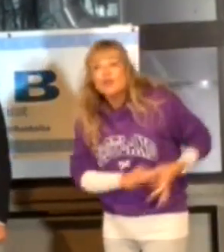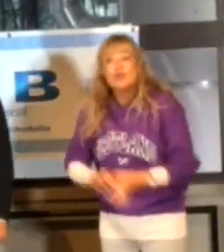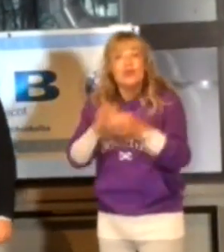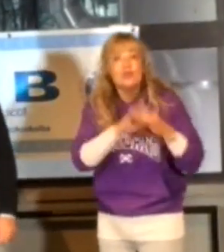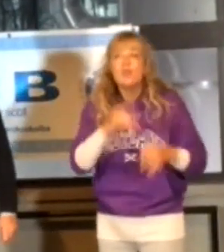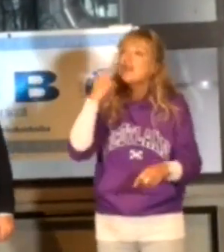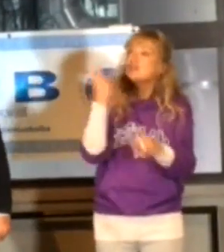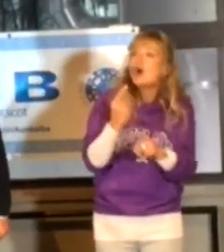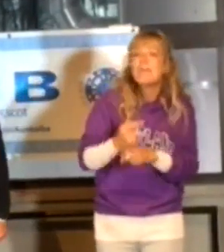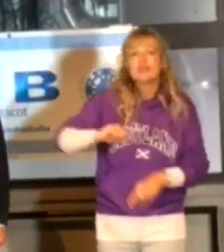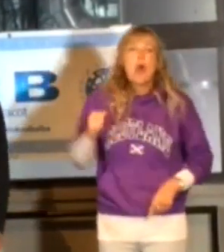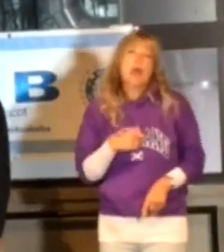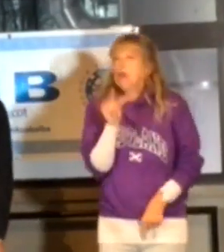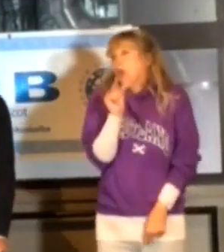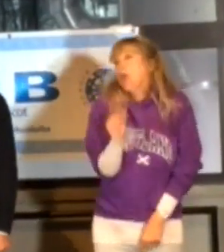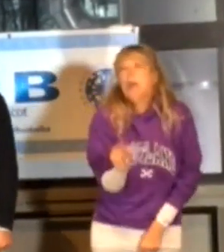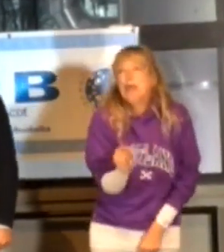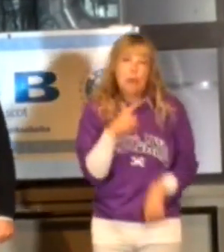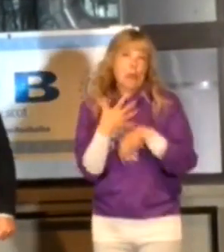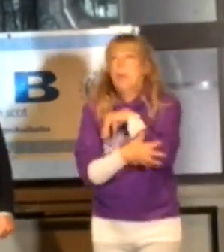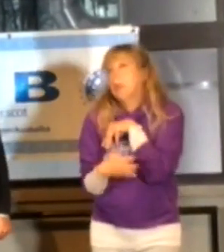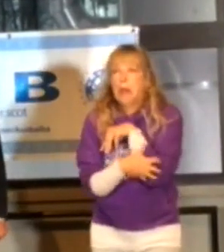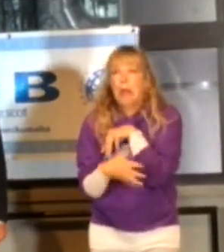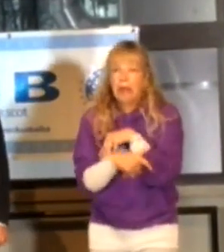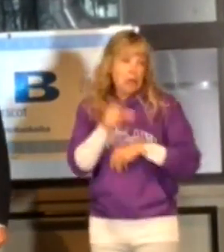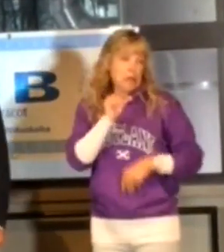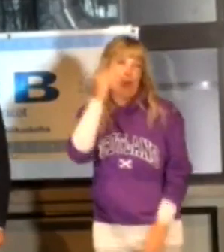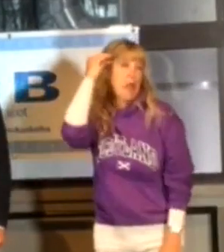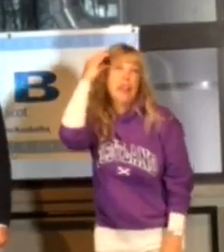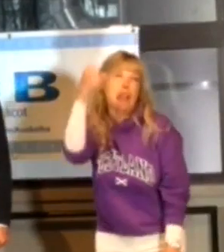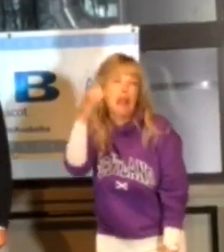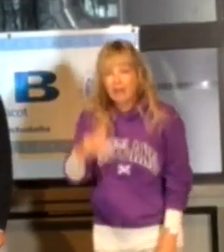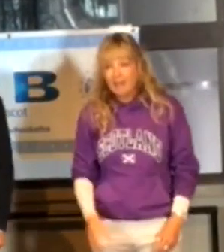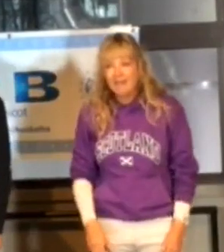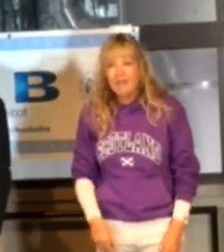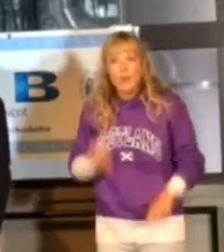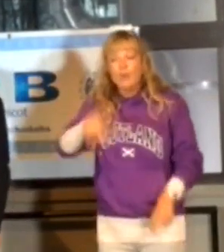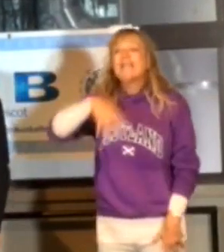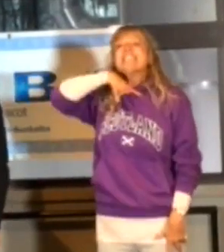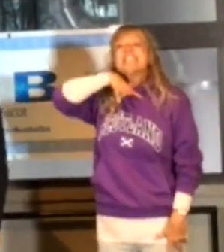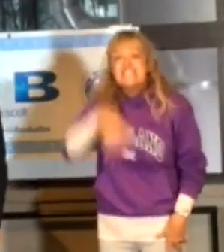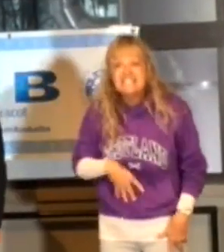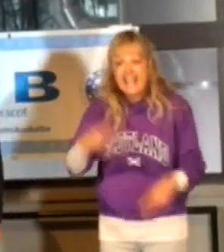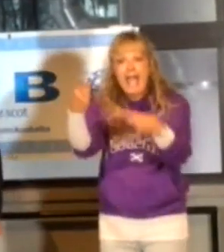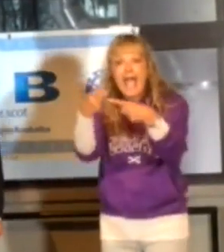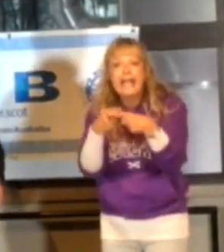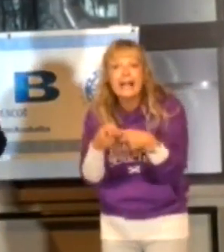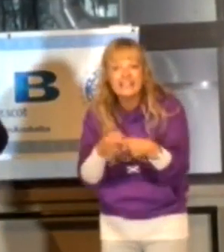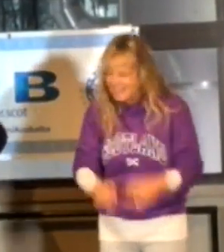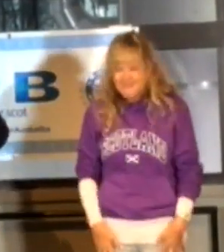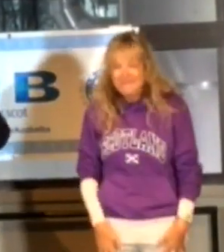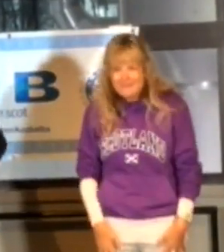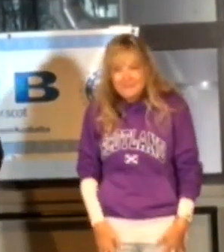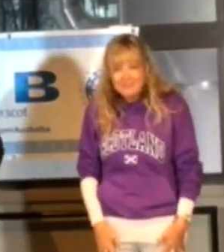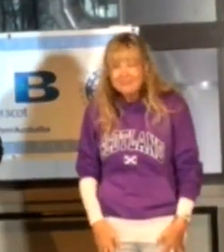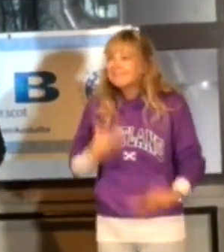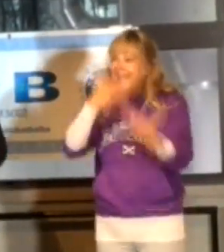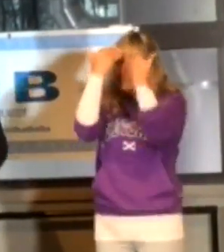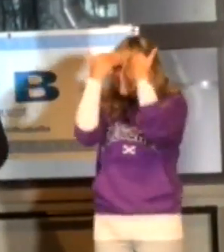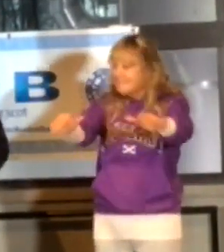Scotland's too wee, Scotland's too poor, Scotland's no smart enough. We need England. I've got to inform